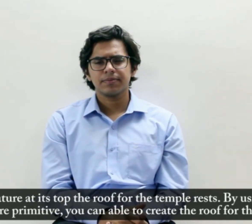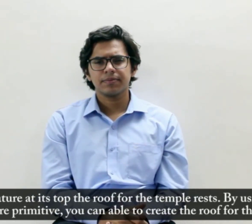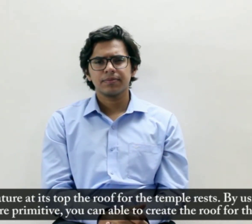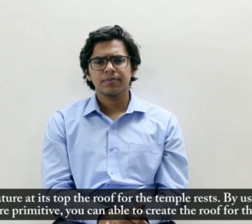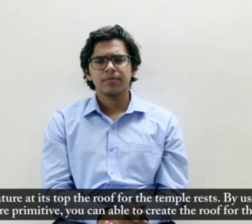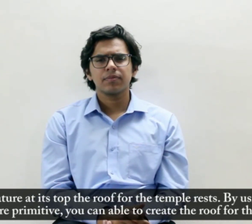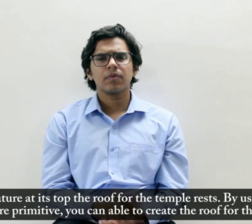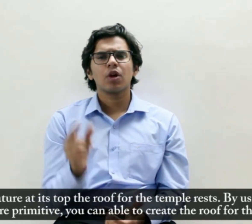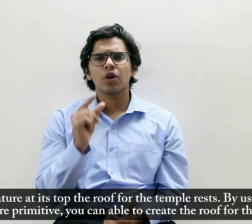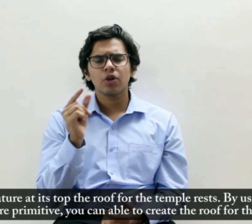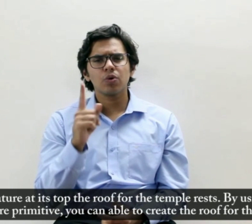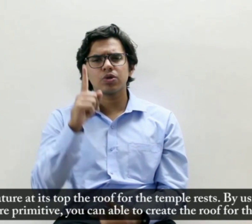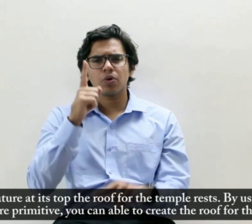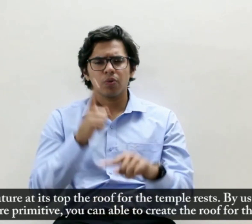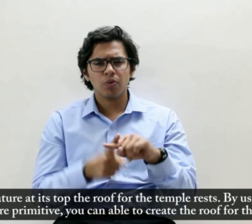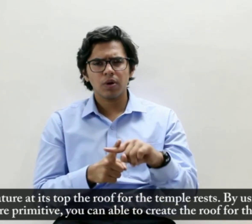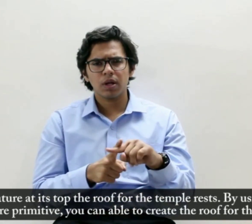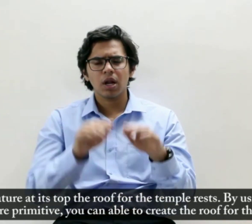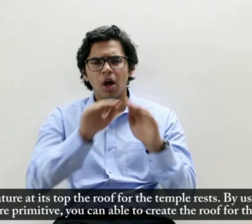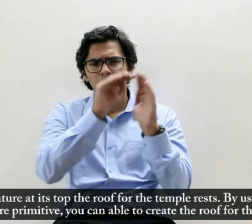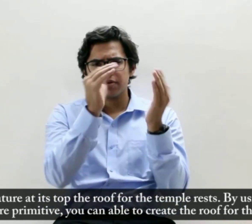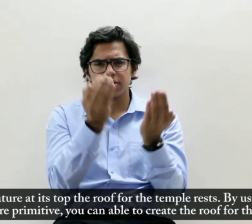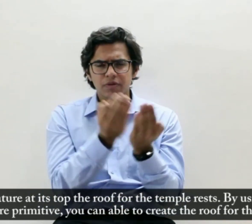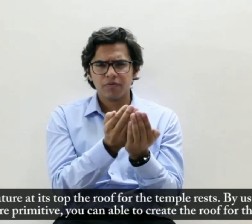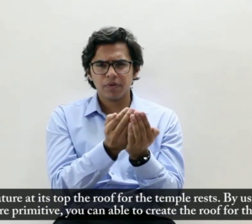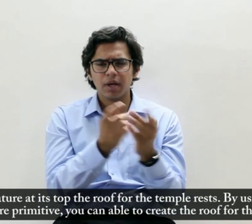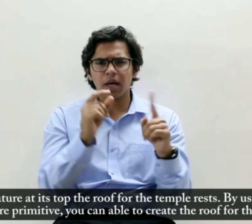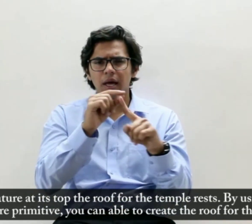spare primitive, you can able to